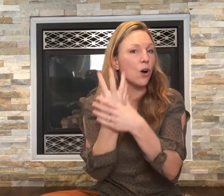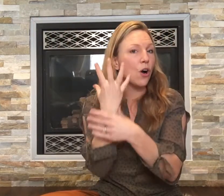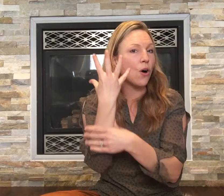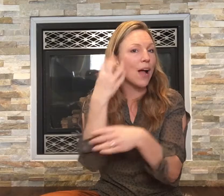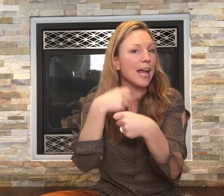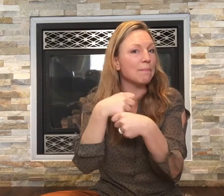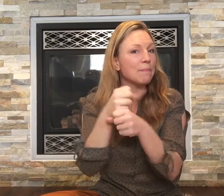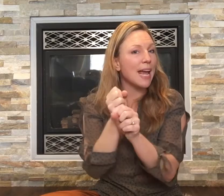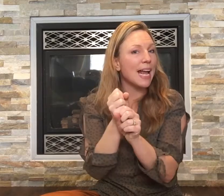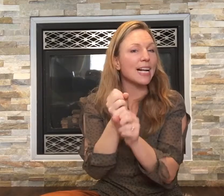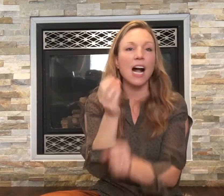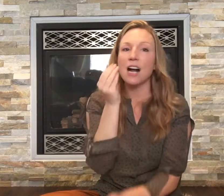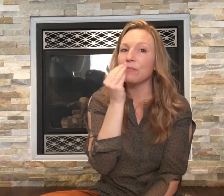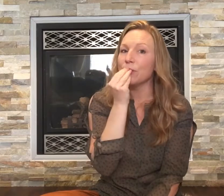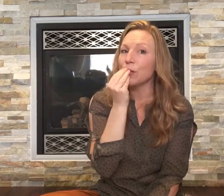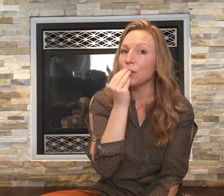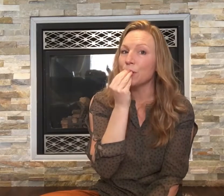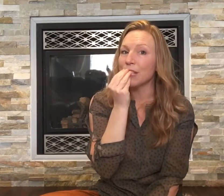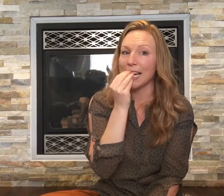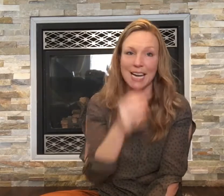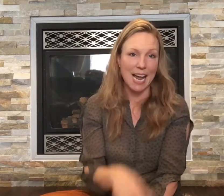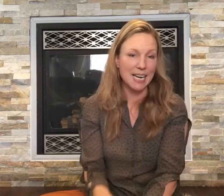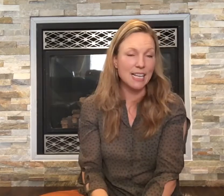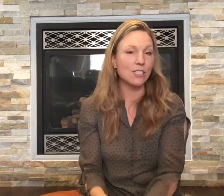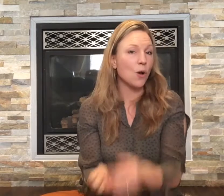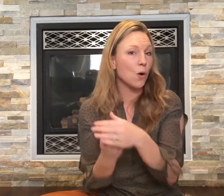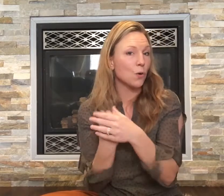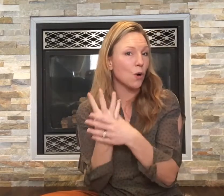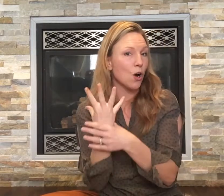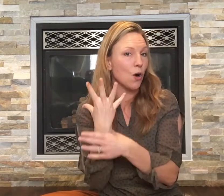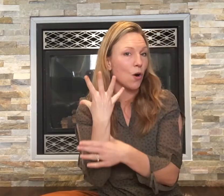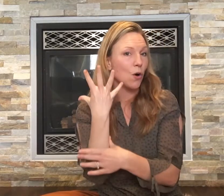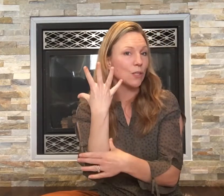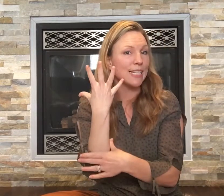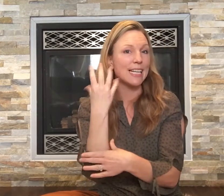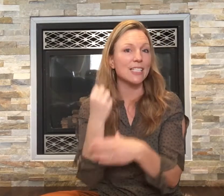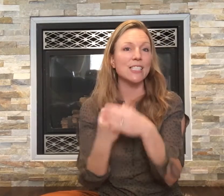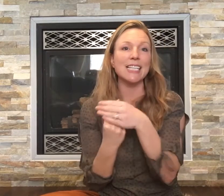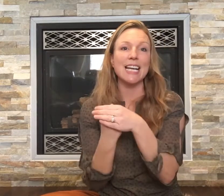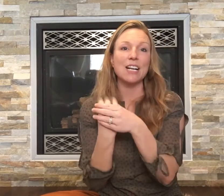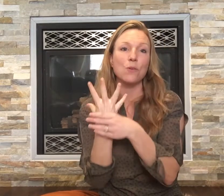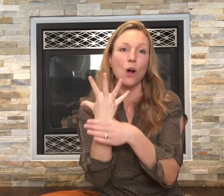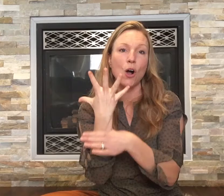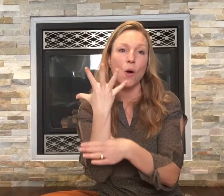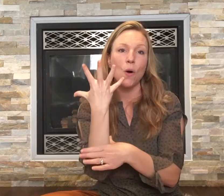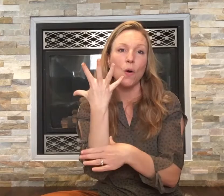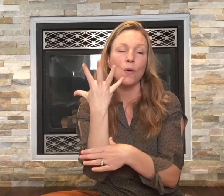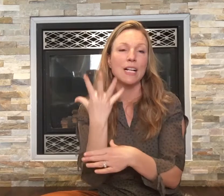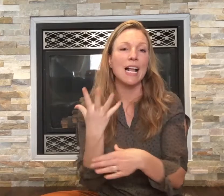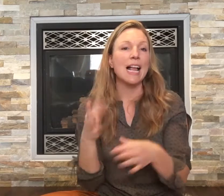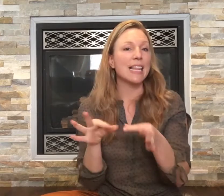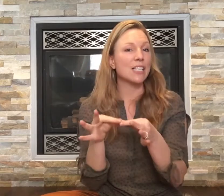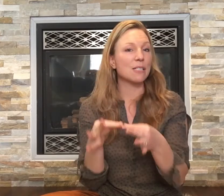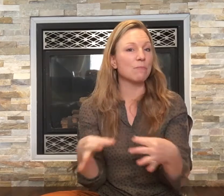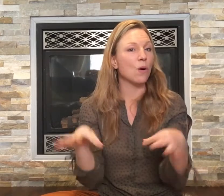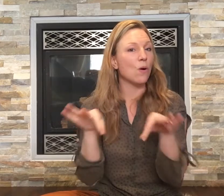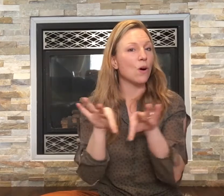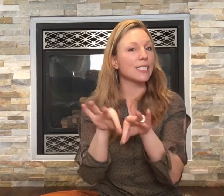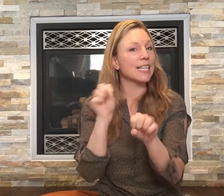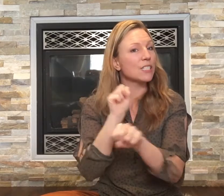grow and make our food. Then again. So grow, little seed, grow. There's important